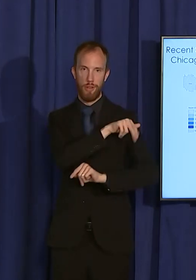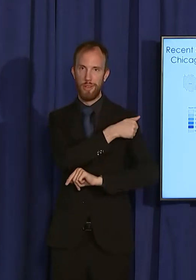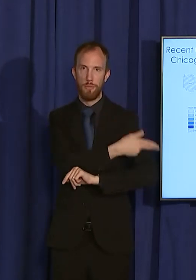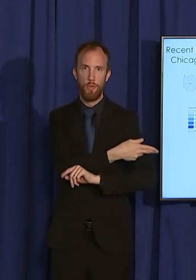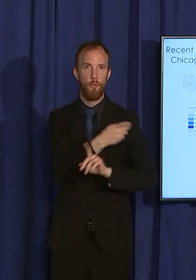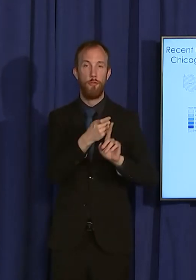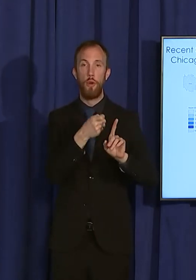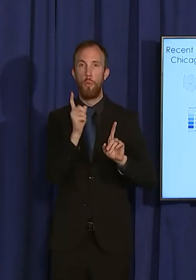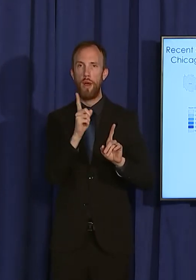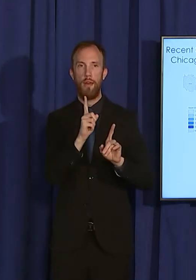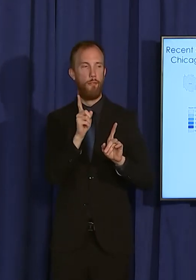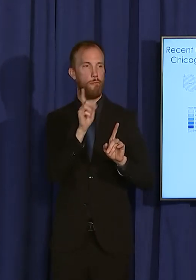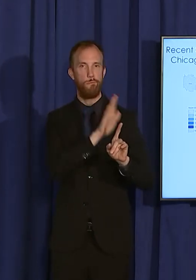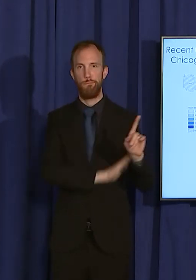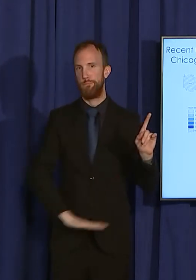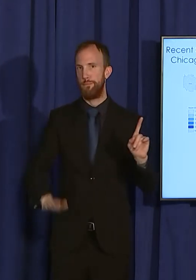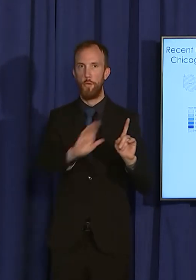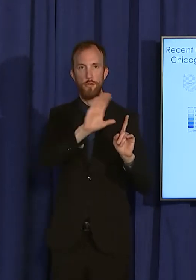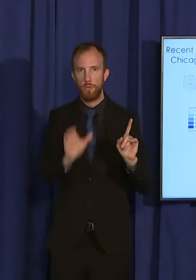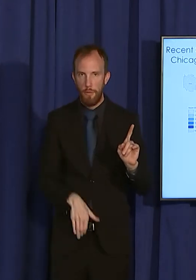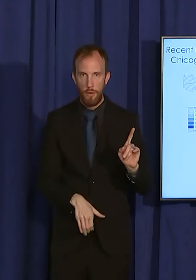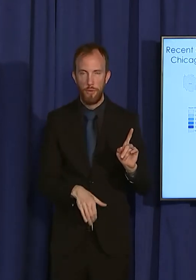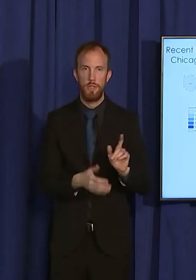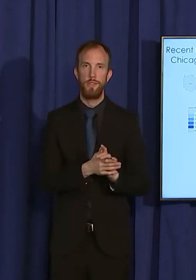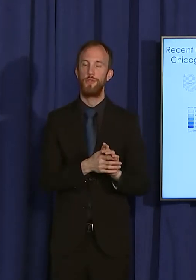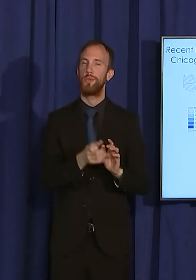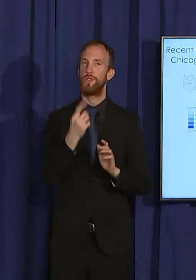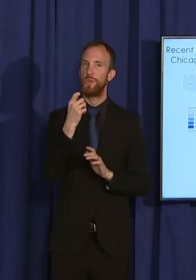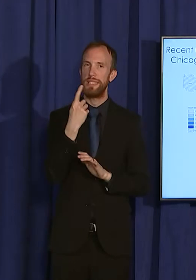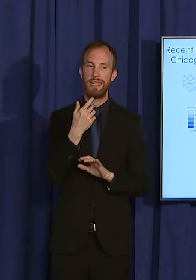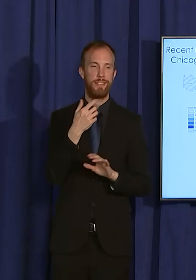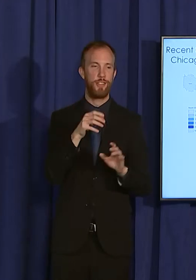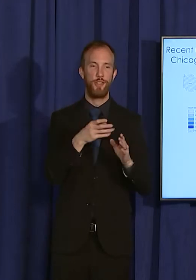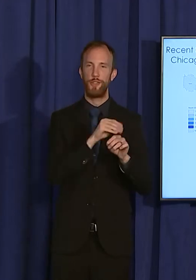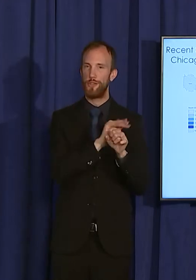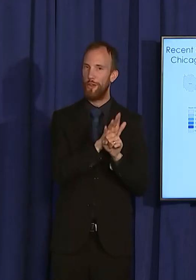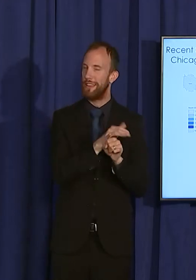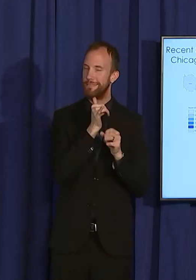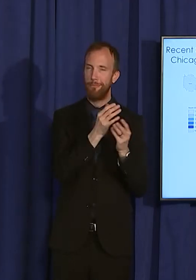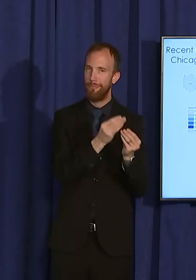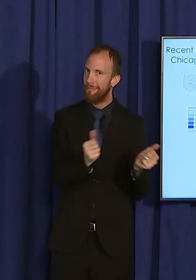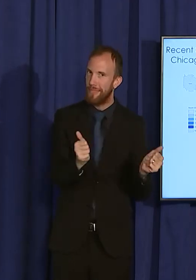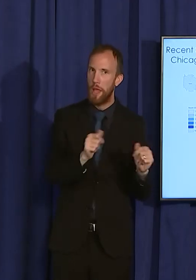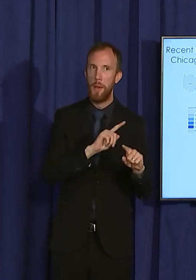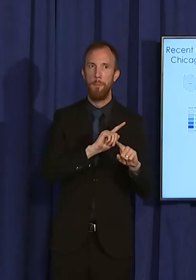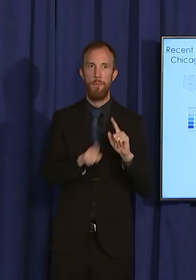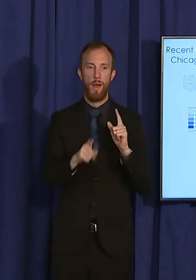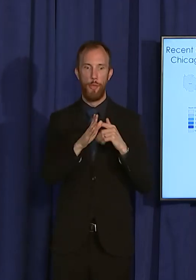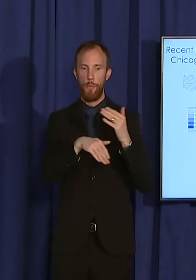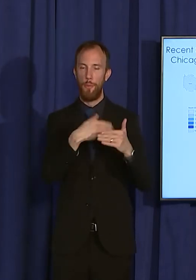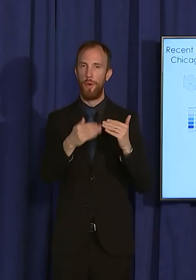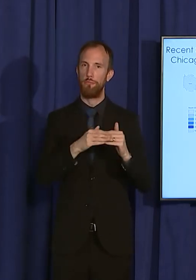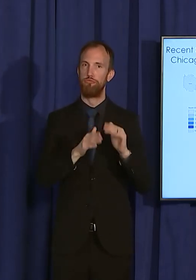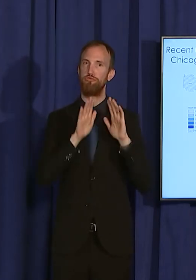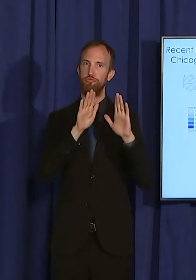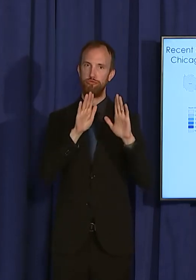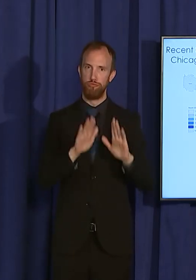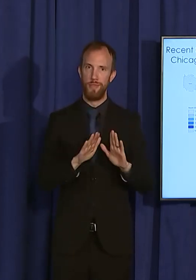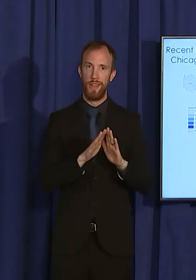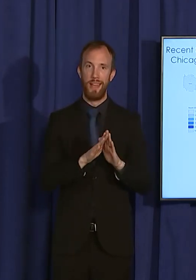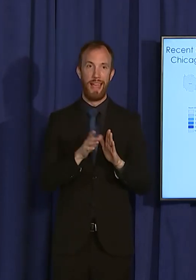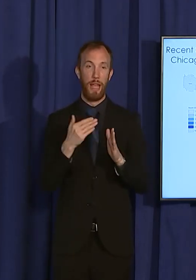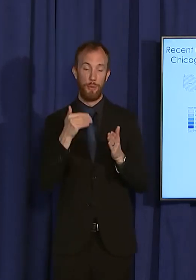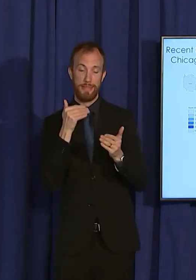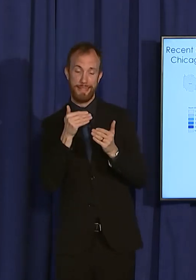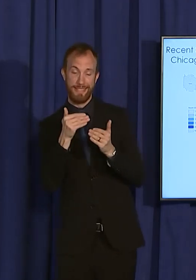Chicago just in the last month. So we're still not done with COVID, although we are making amazing progress and are getting close to getting to the